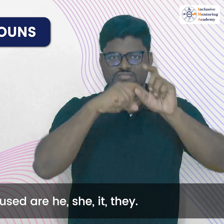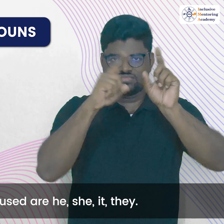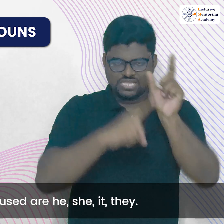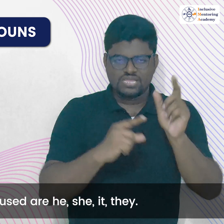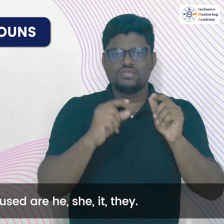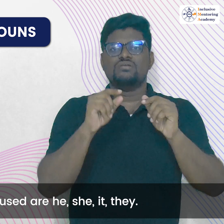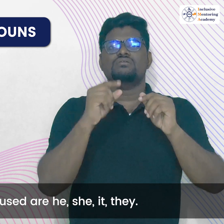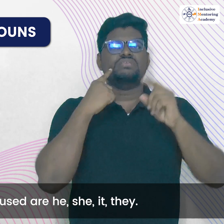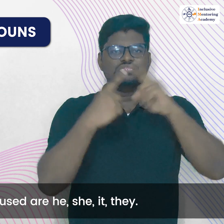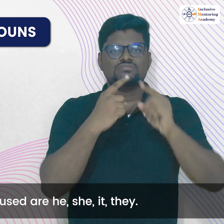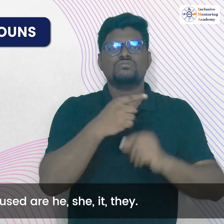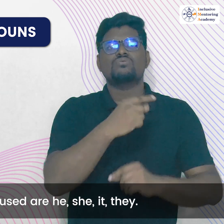they.